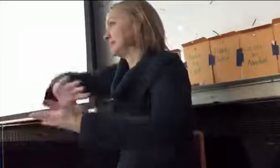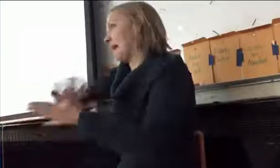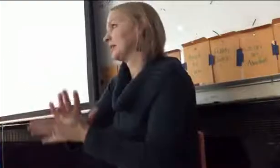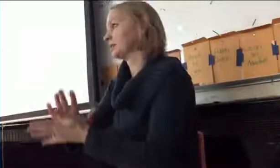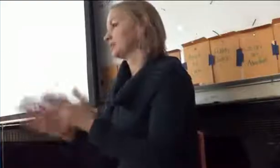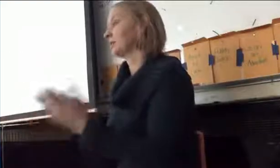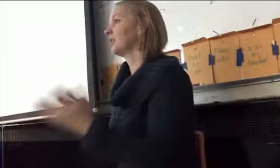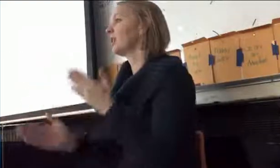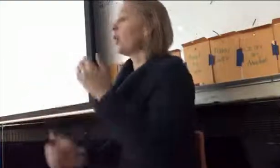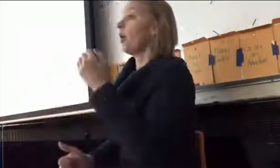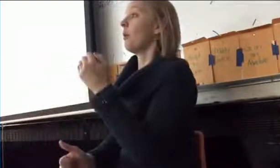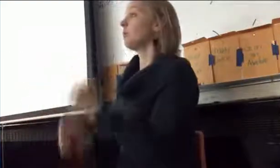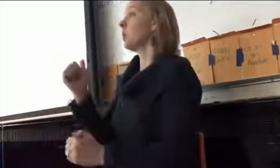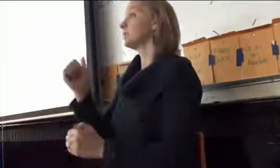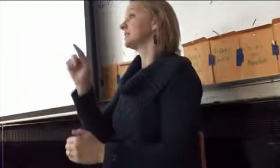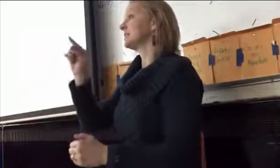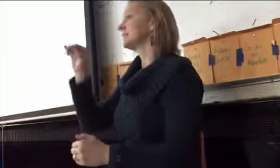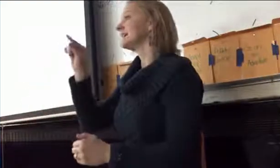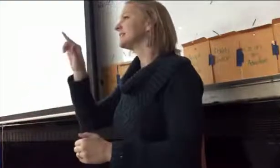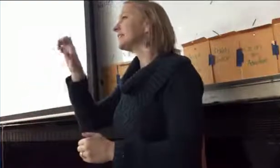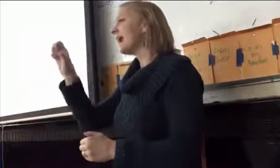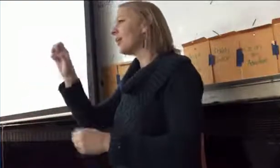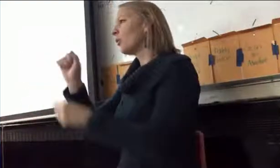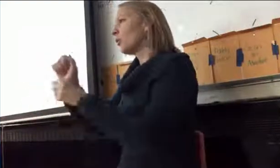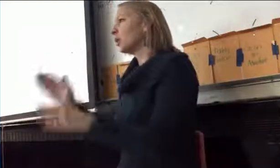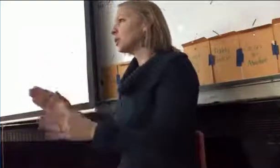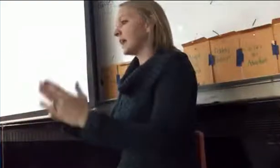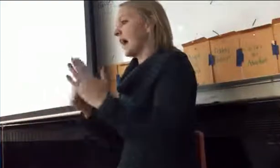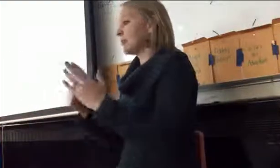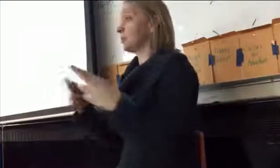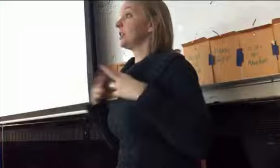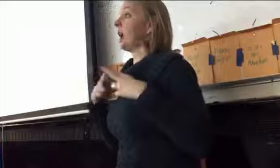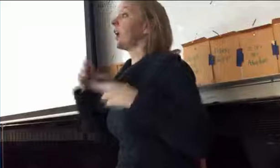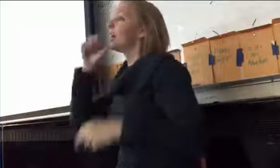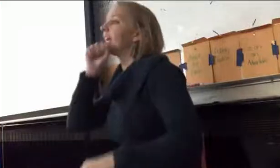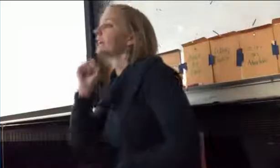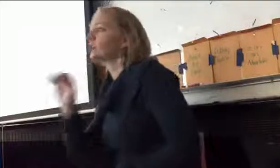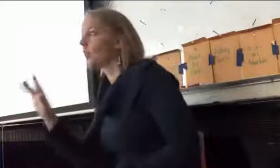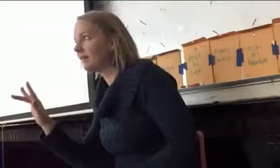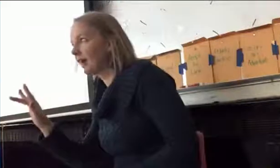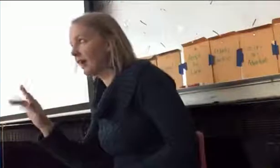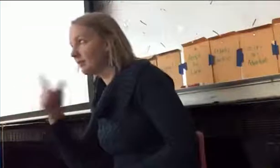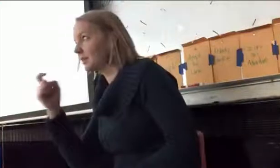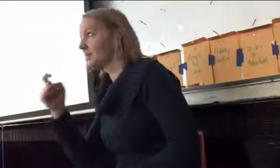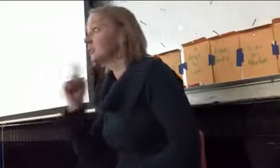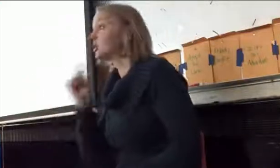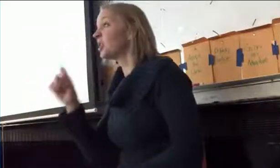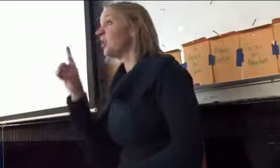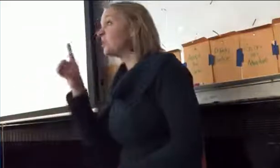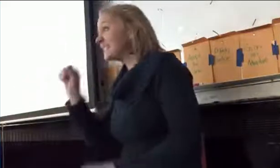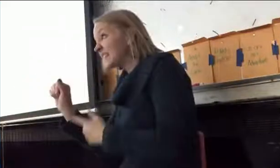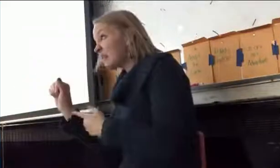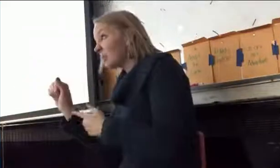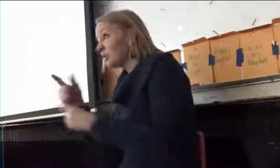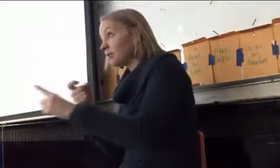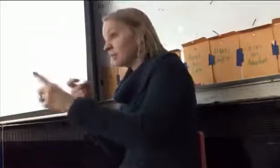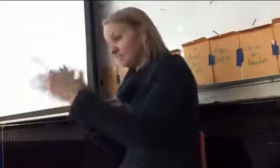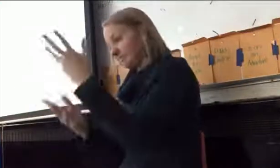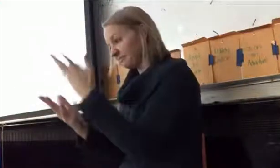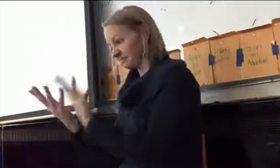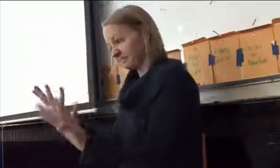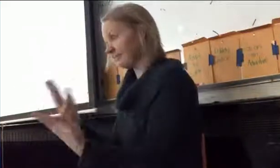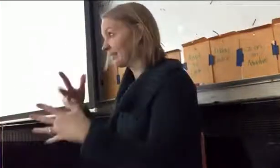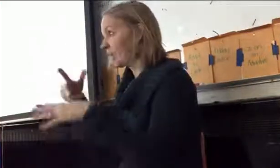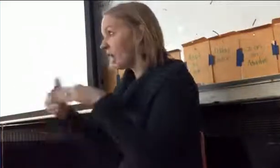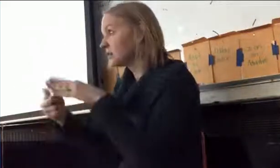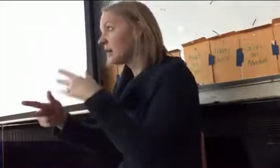The vast majority of textile workers have to retire at 25 because they're so disabled from losing so many limbs that they can't work